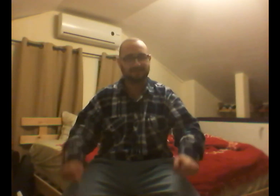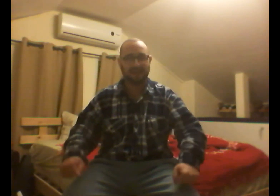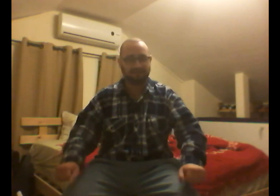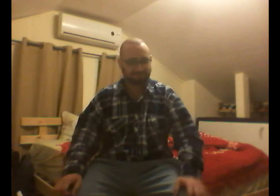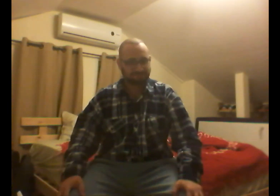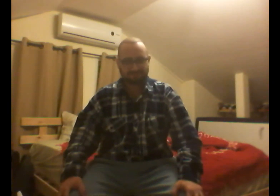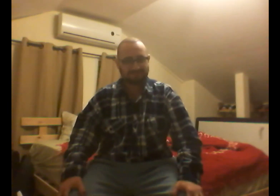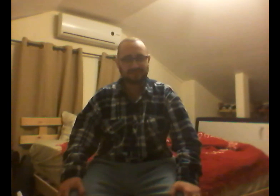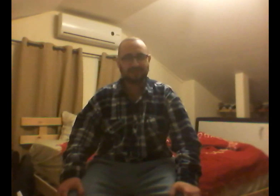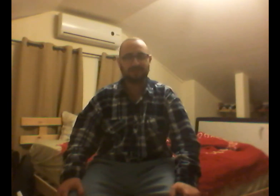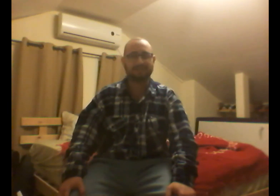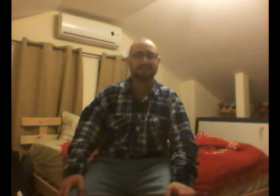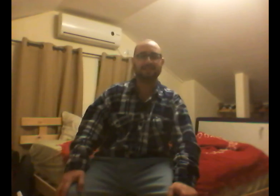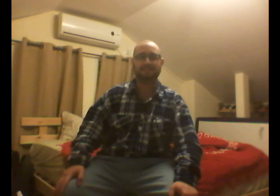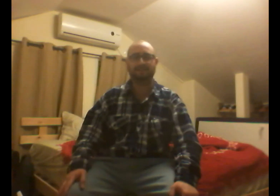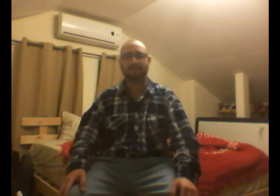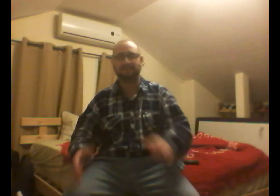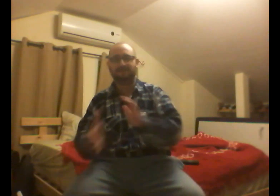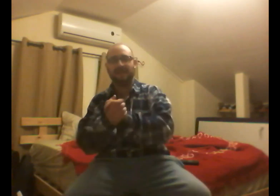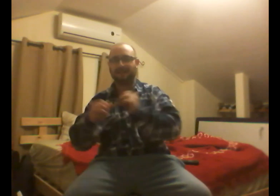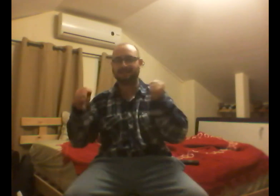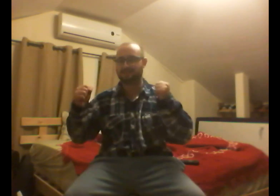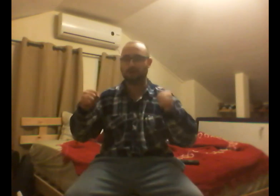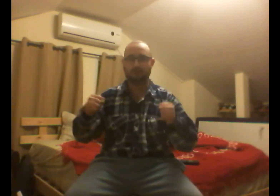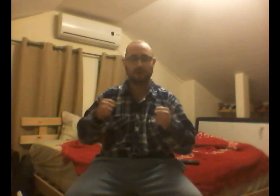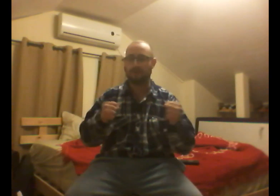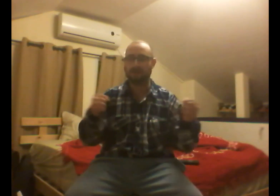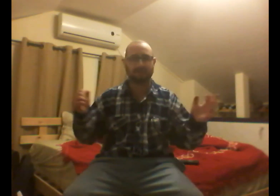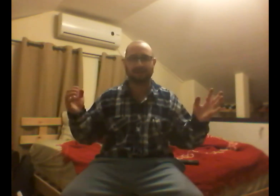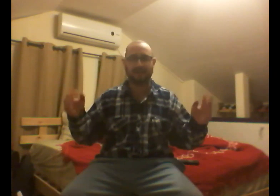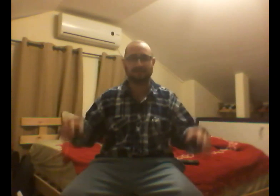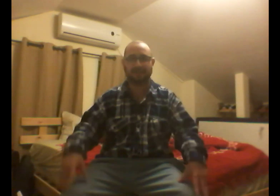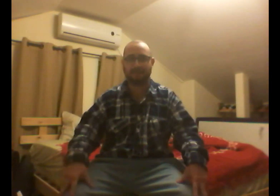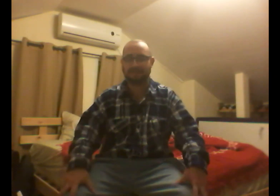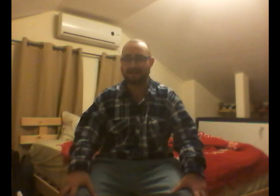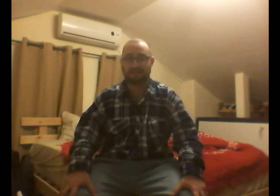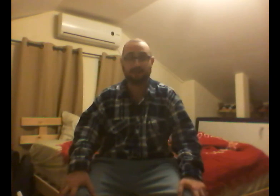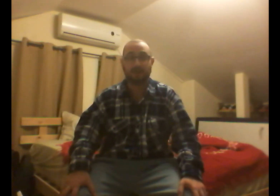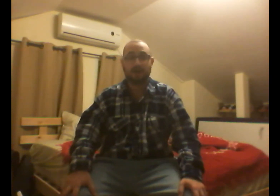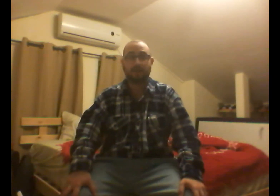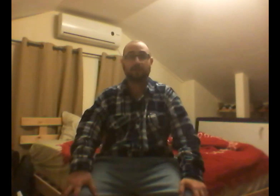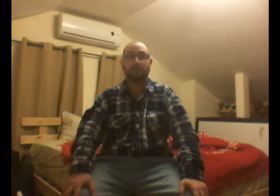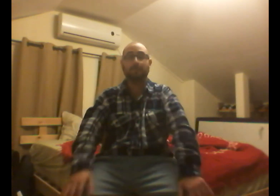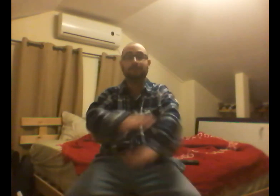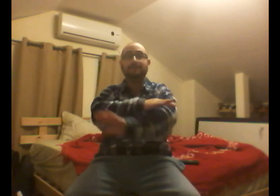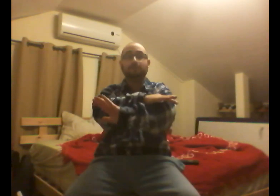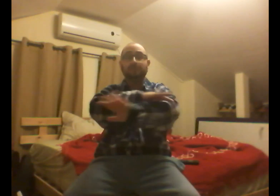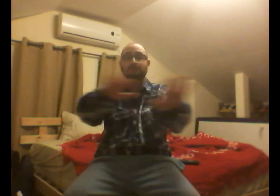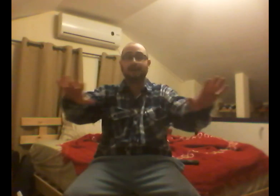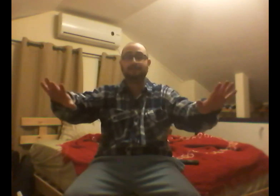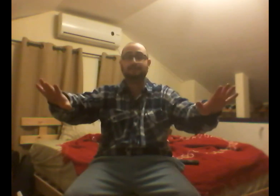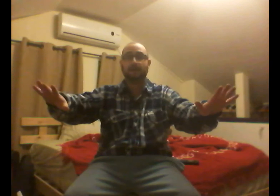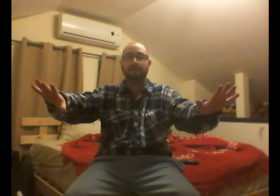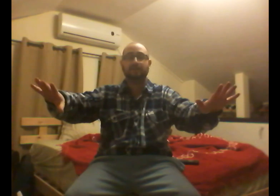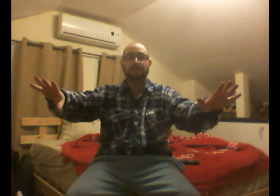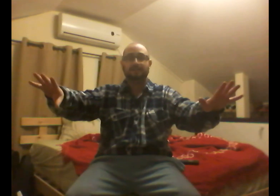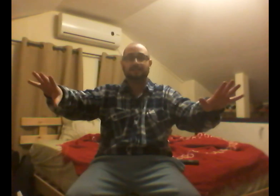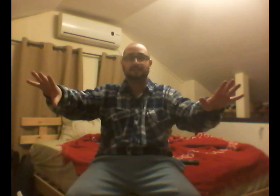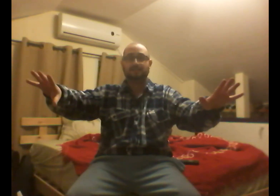Yeah. Crisis on Infinite Earths. Yeah, let's go. I wonder what's gonna happen next. Are they gonna completely rewrite the entire